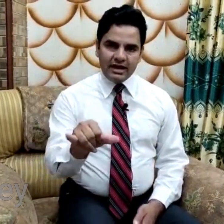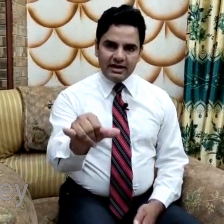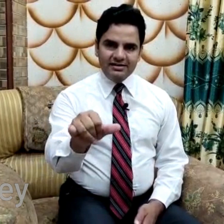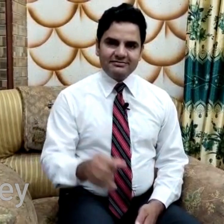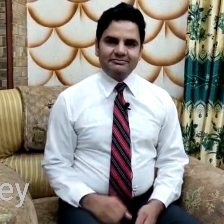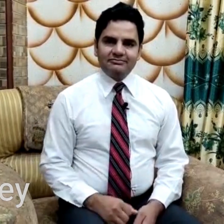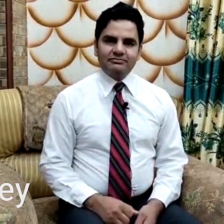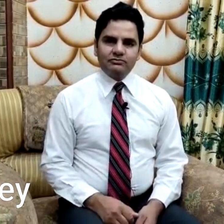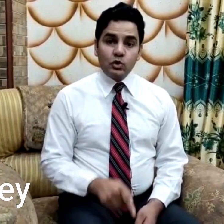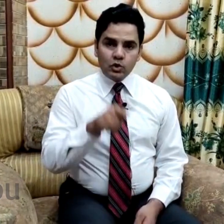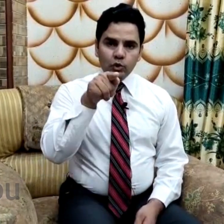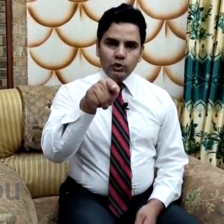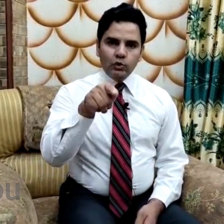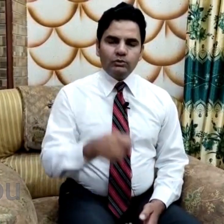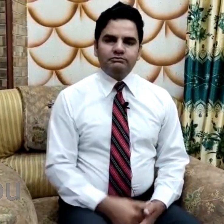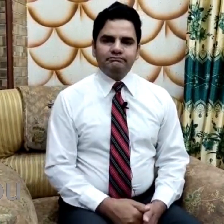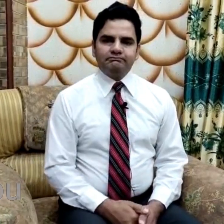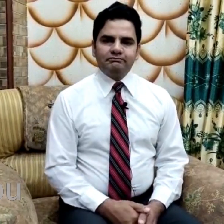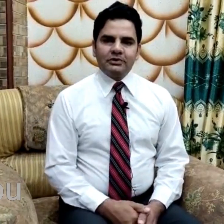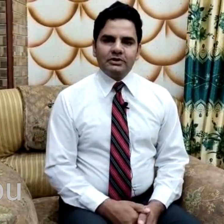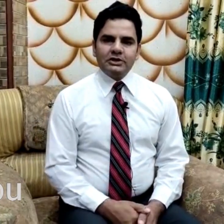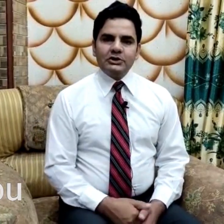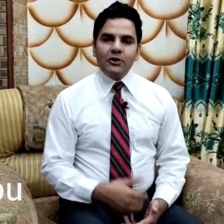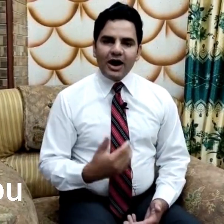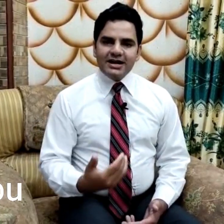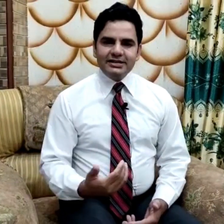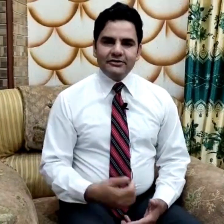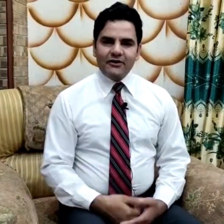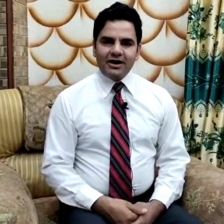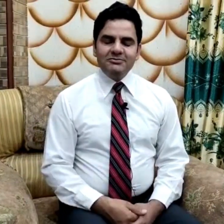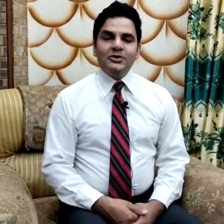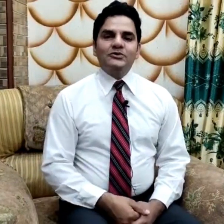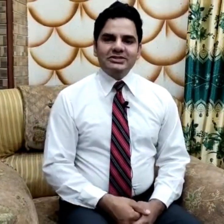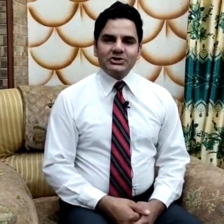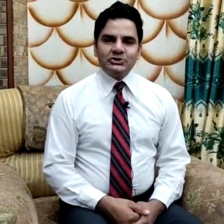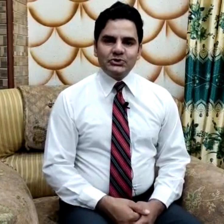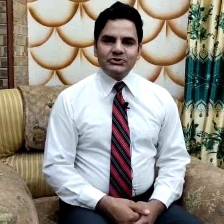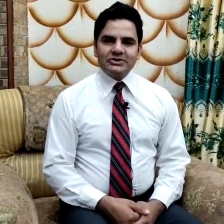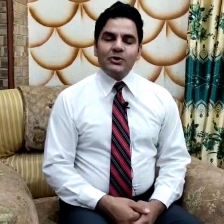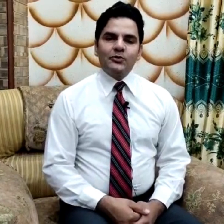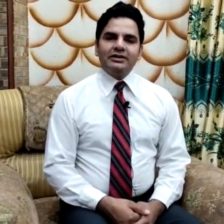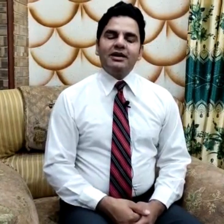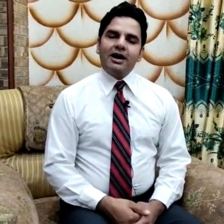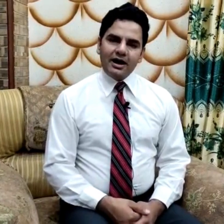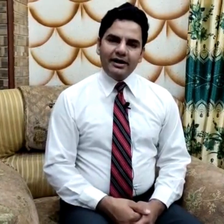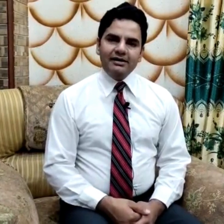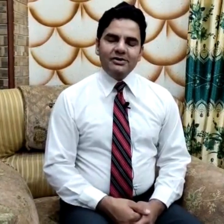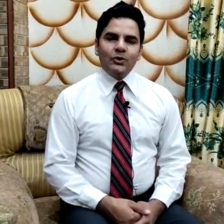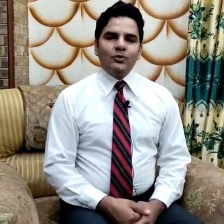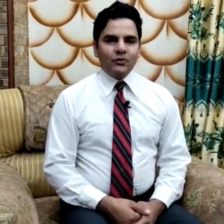they, you. Now auxiliary verb which are used with I,